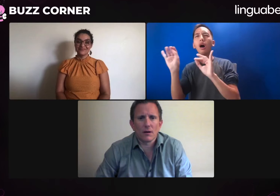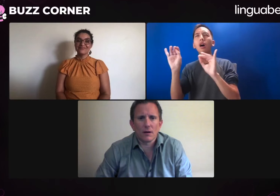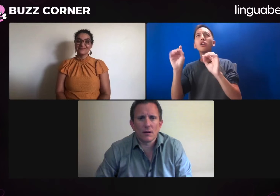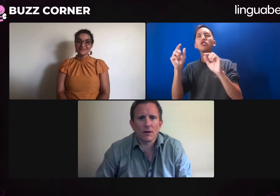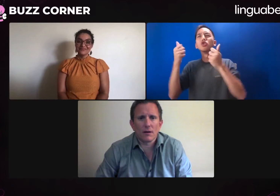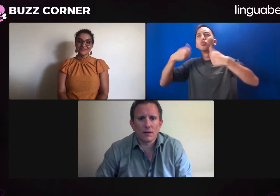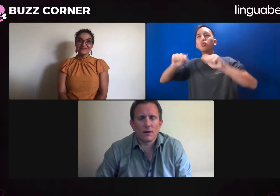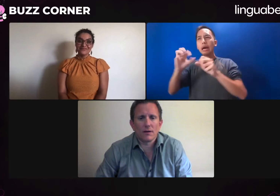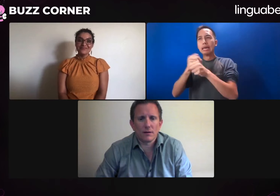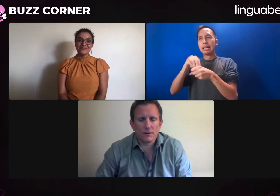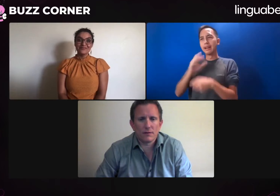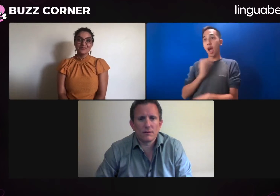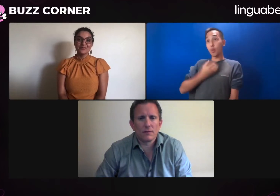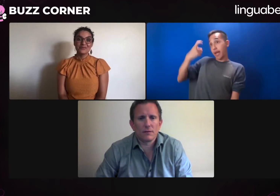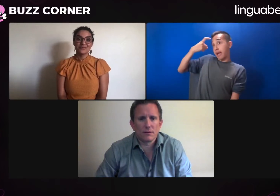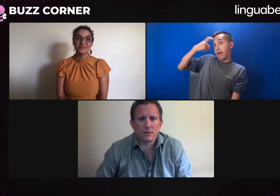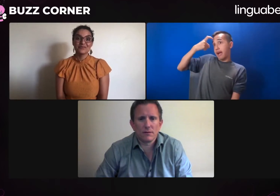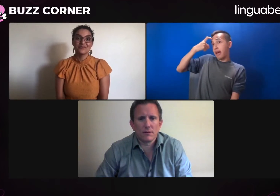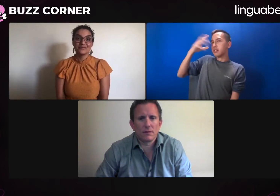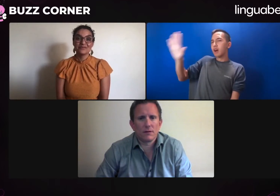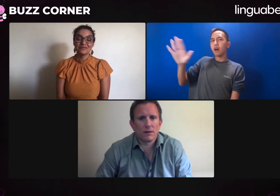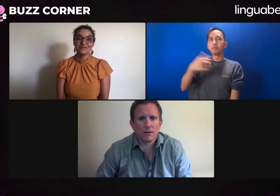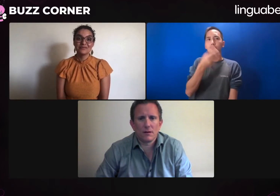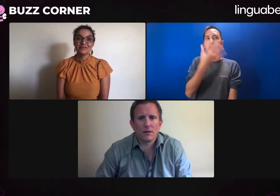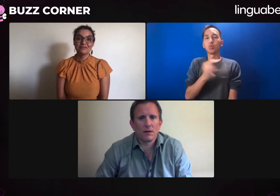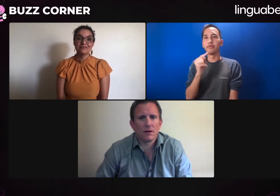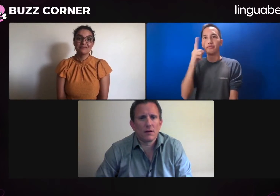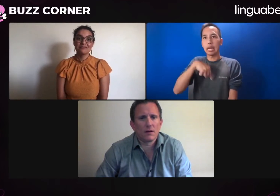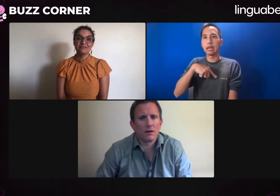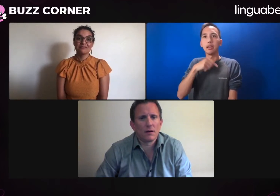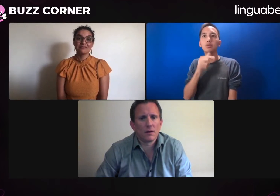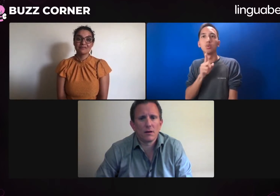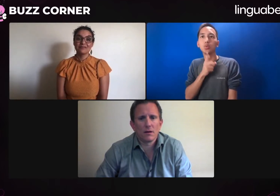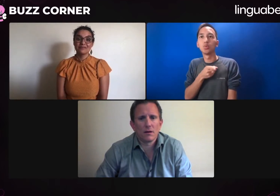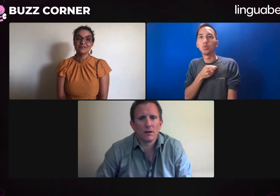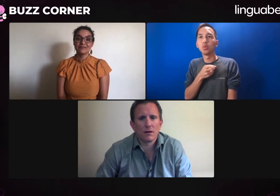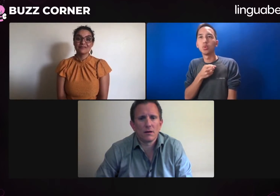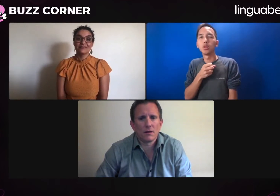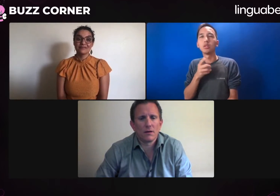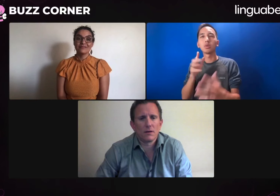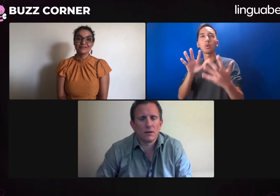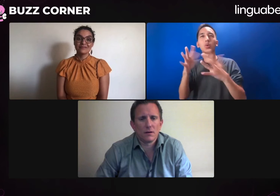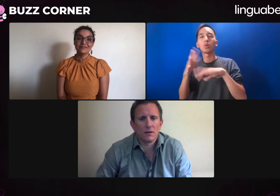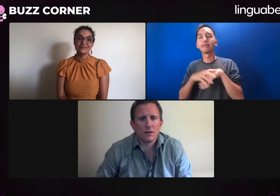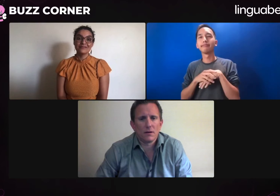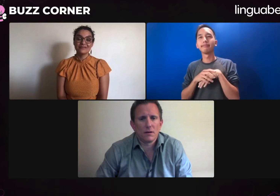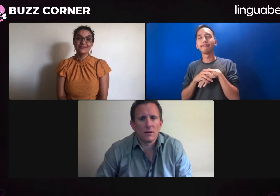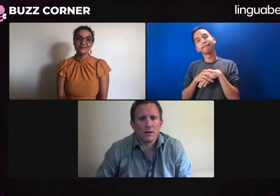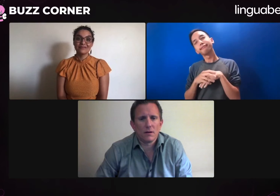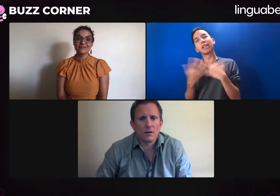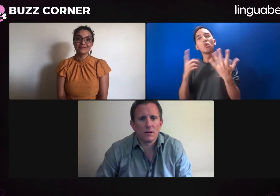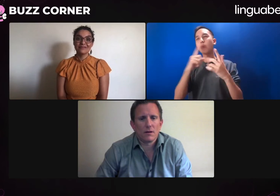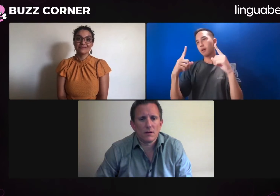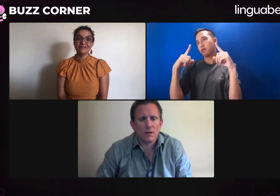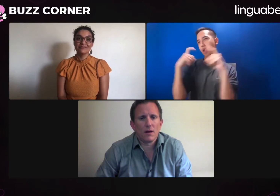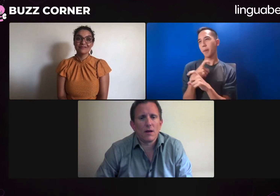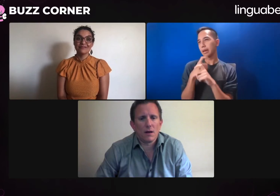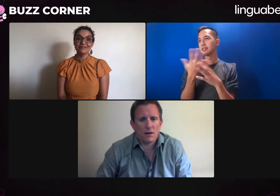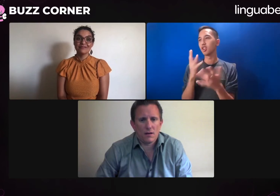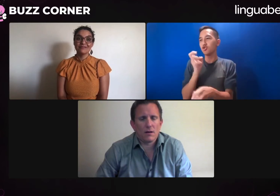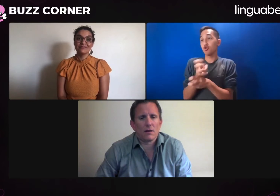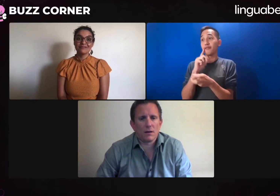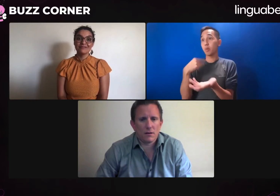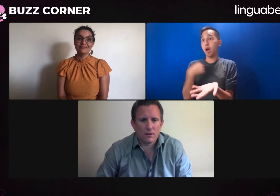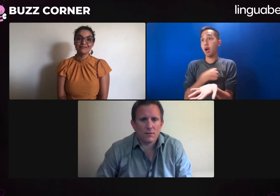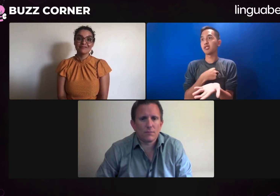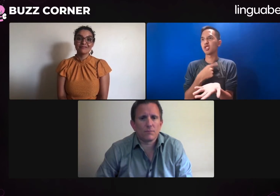harassment, and saying, oh, no, that's false. But it's about trying to get into people's head and saying, oh, this guy is fake. What he's saying